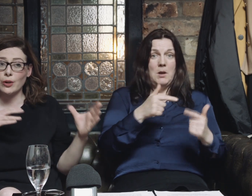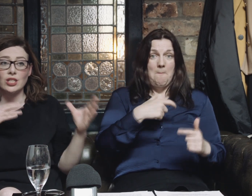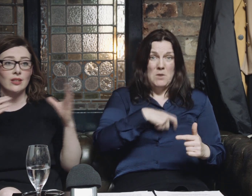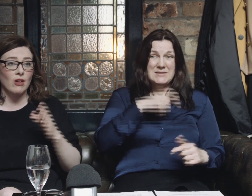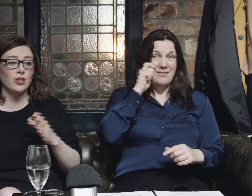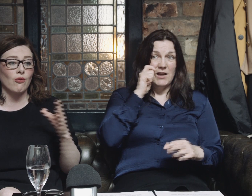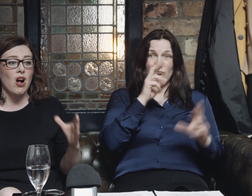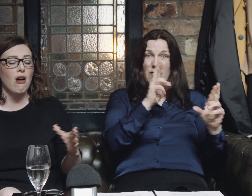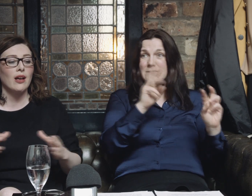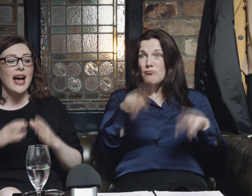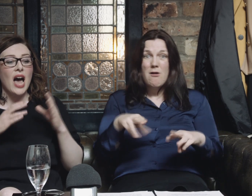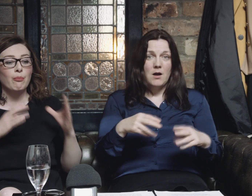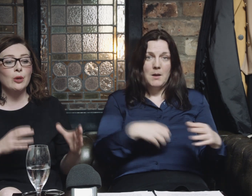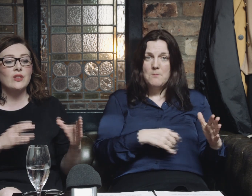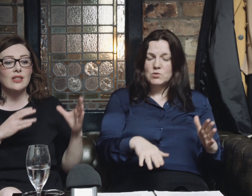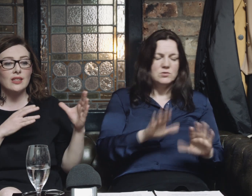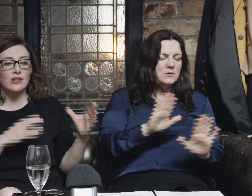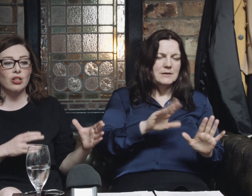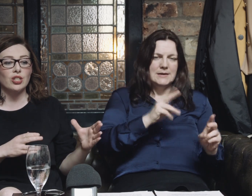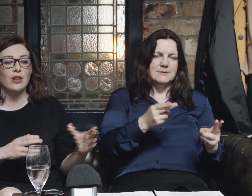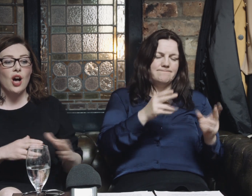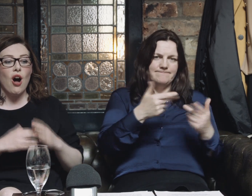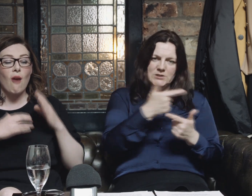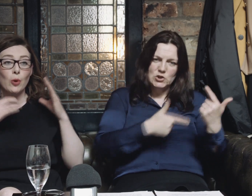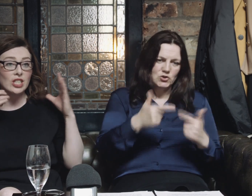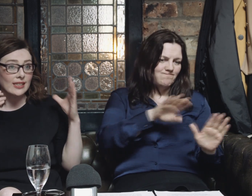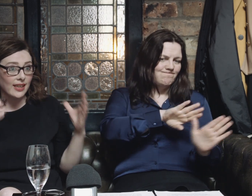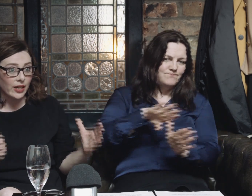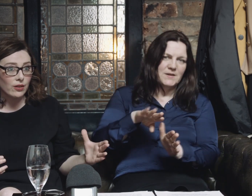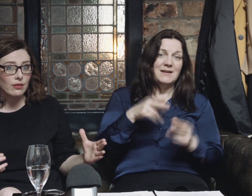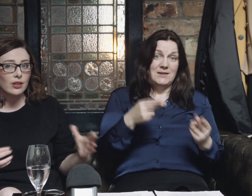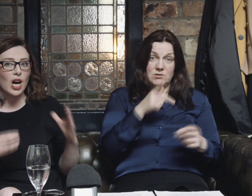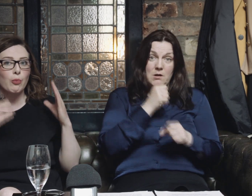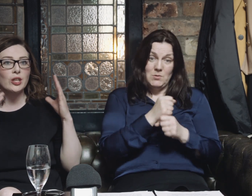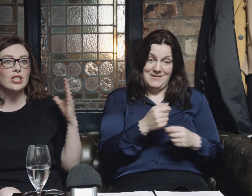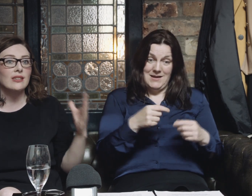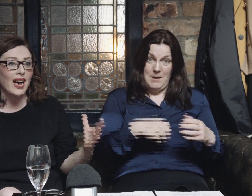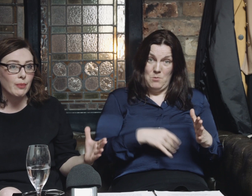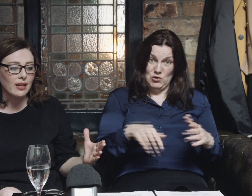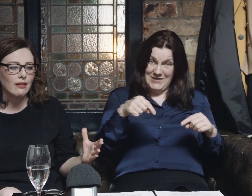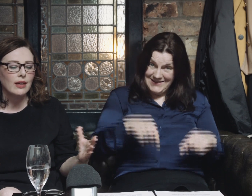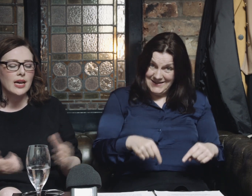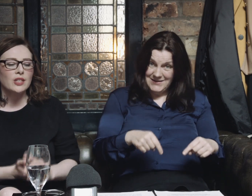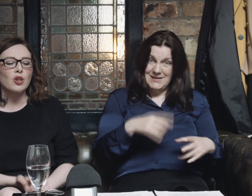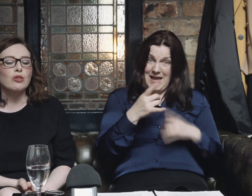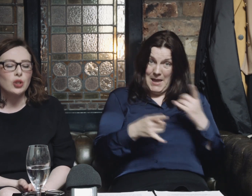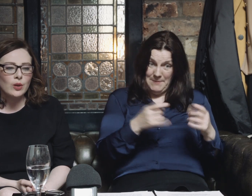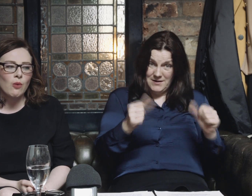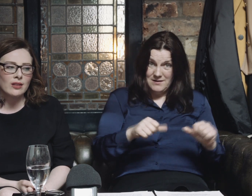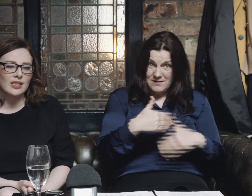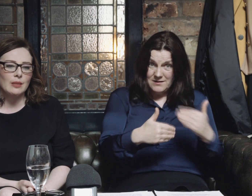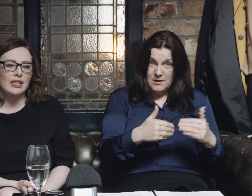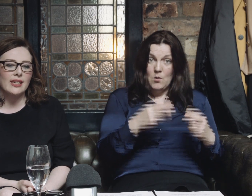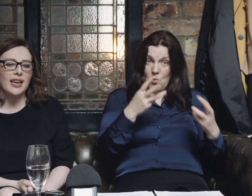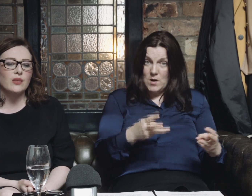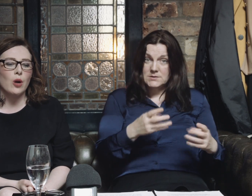think abortion is right or wrong, and move to the discussion, abortion is here, abortion is happening. So do we